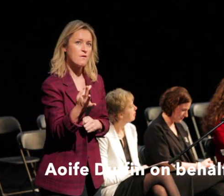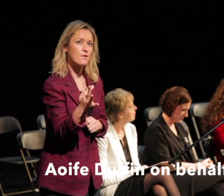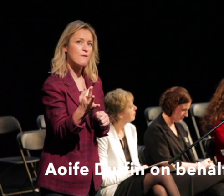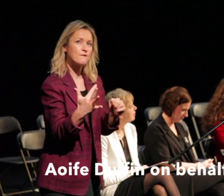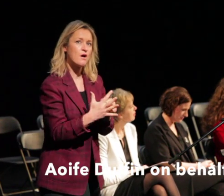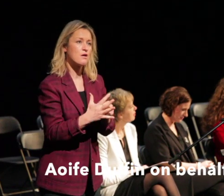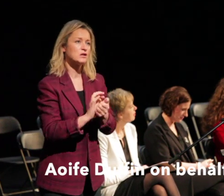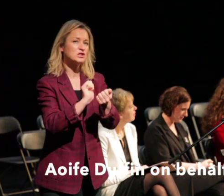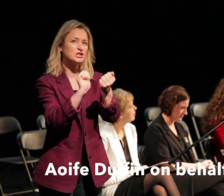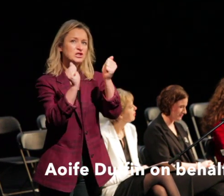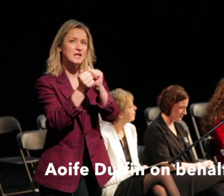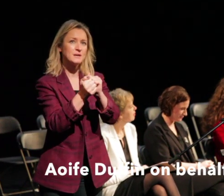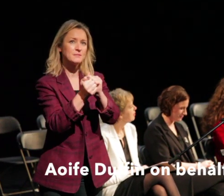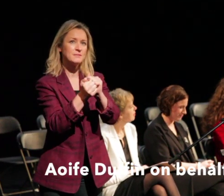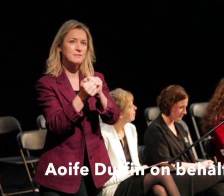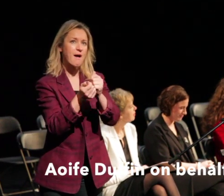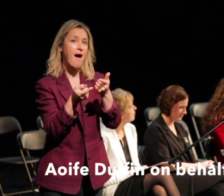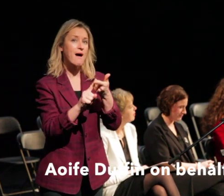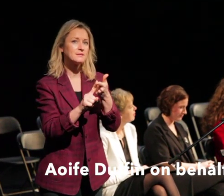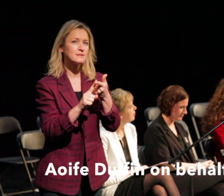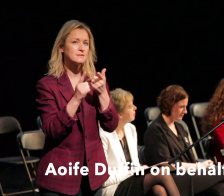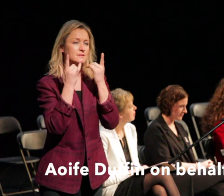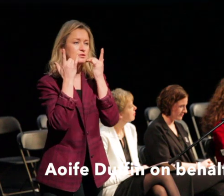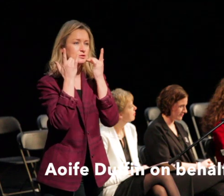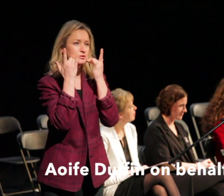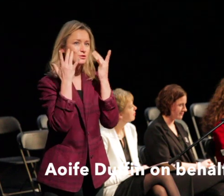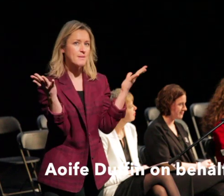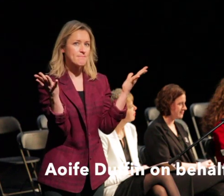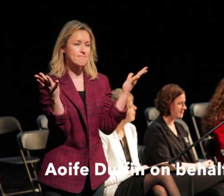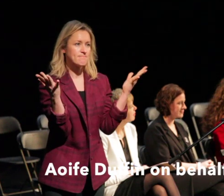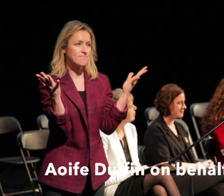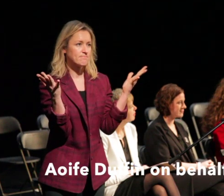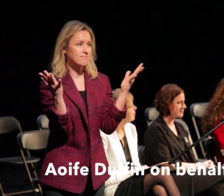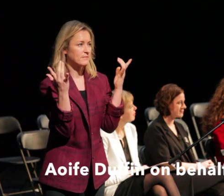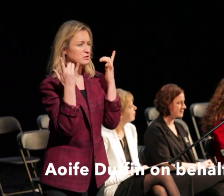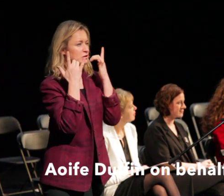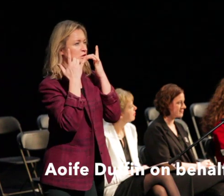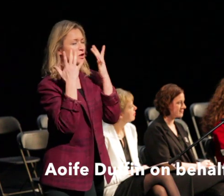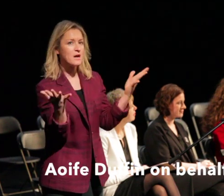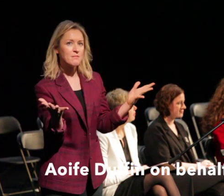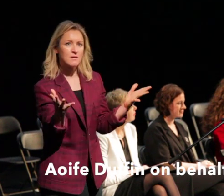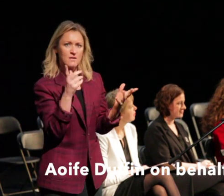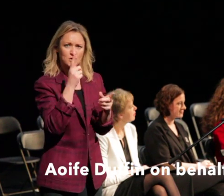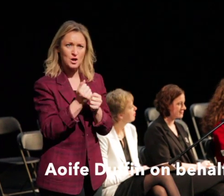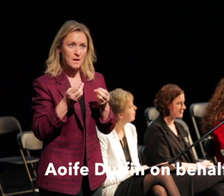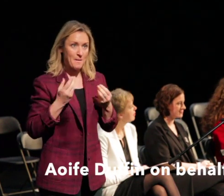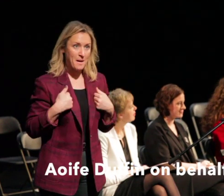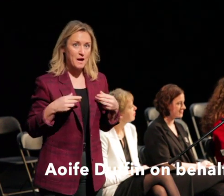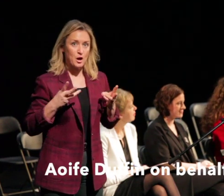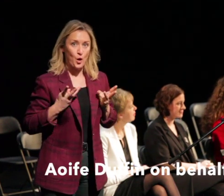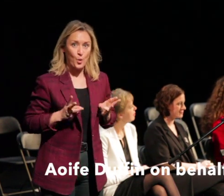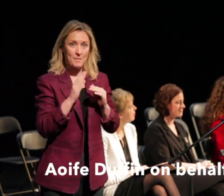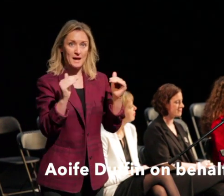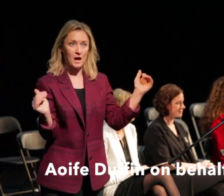a shameful moment. Yet again, we have to confront gender inequality as a humiliating